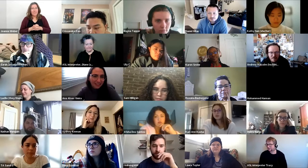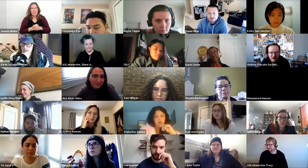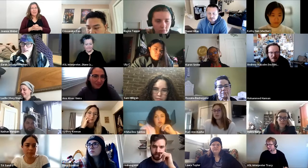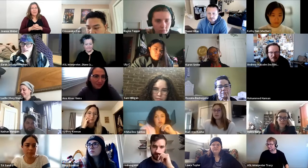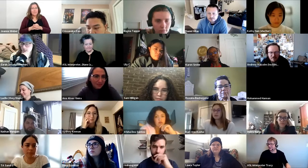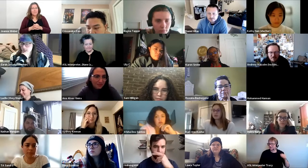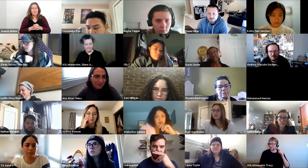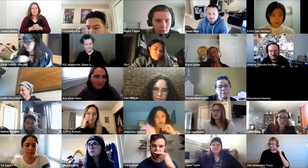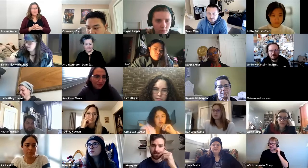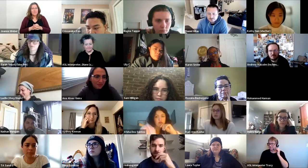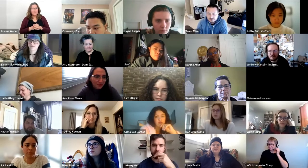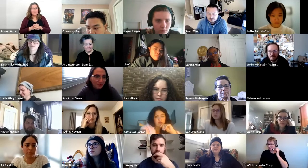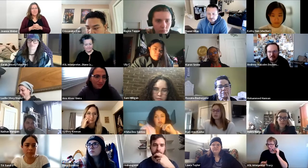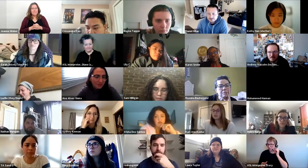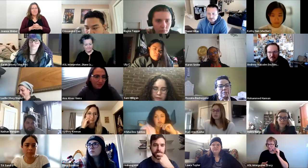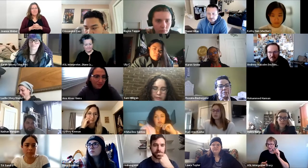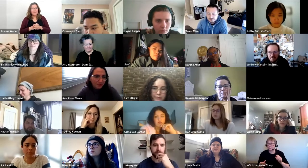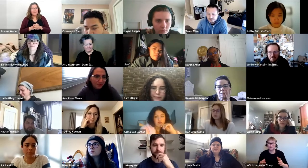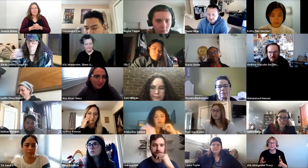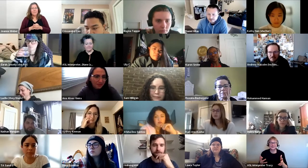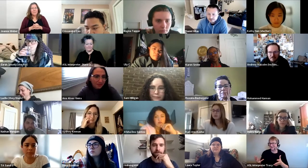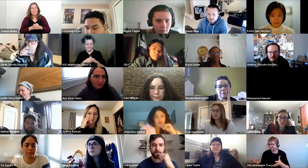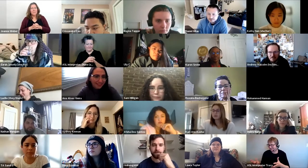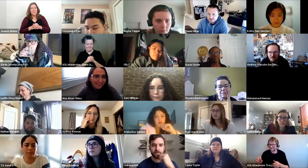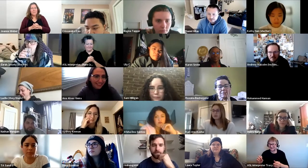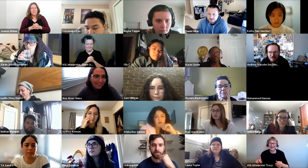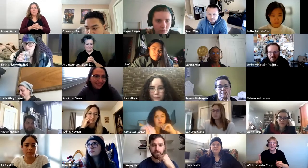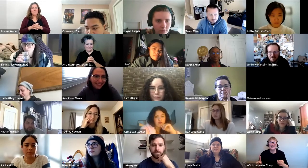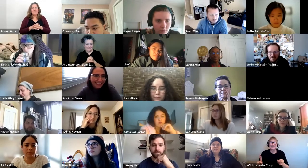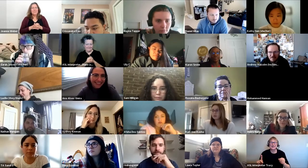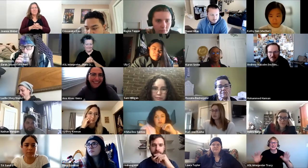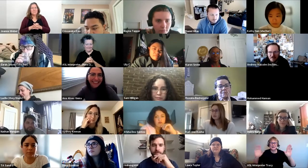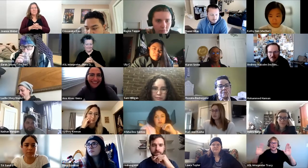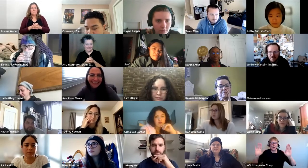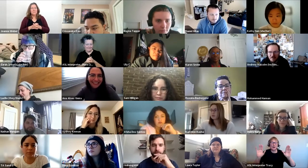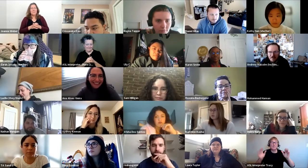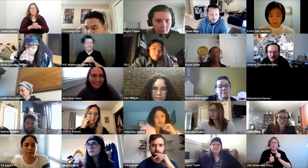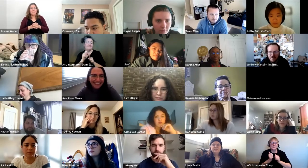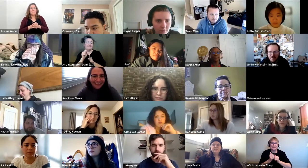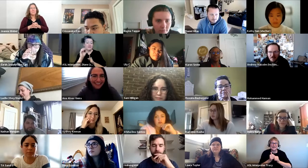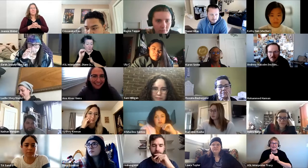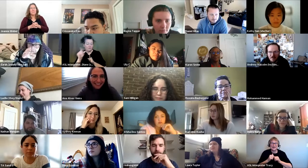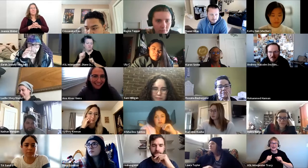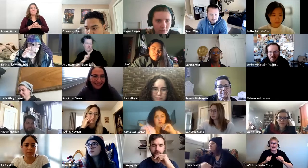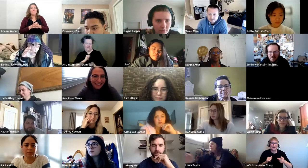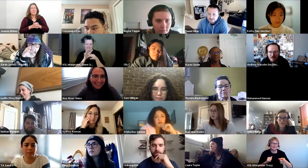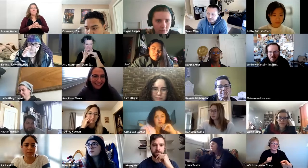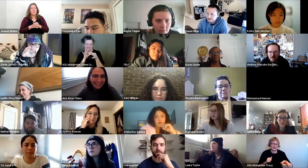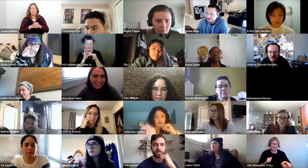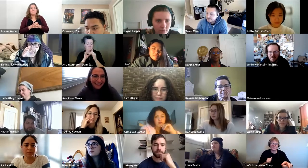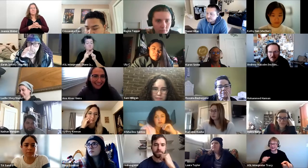And she can maybe give you a little bit of her own background. Okay. So mostly,